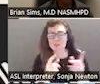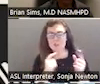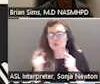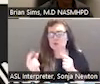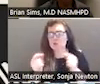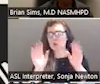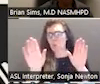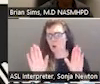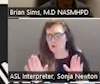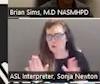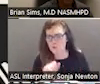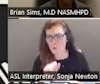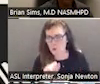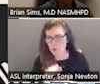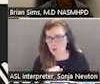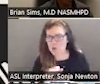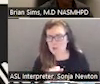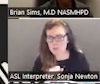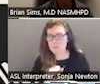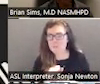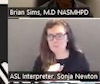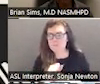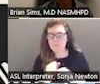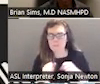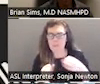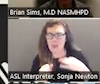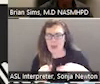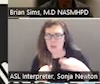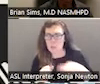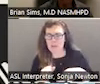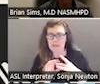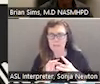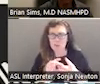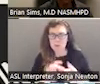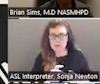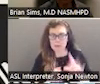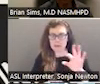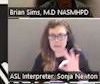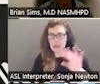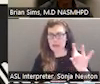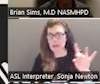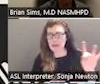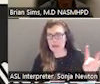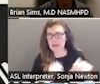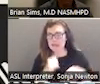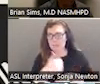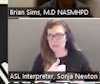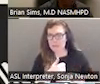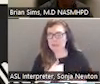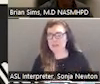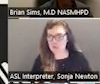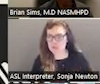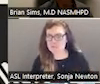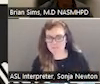in working in equity as it pertains to 988 implementation, that many of them are